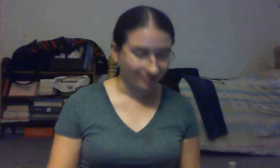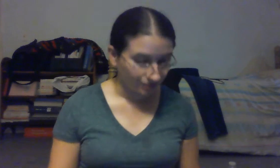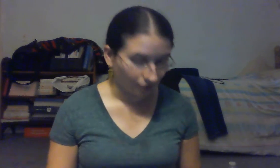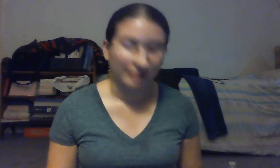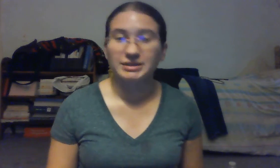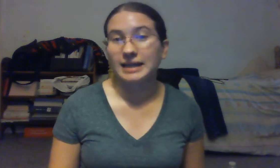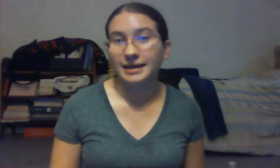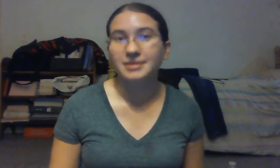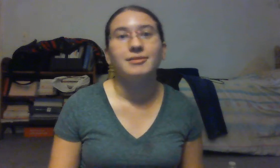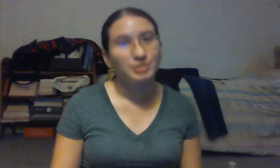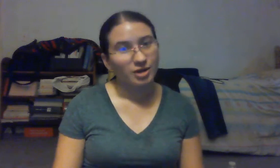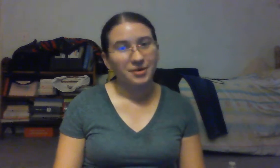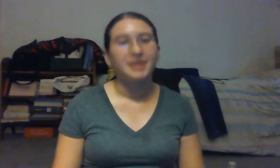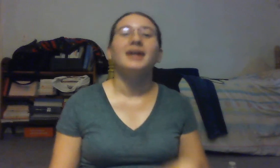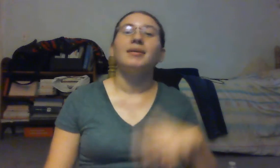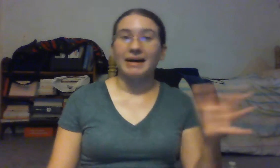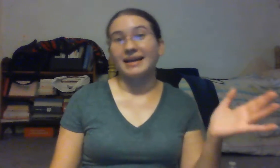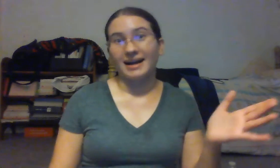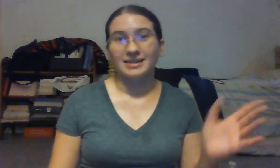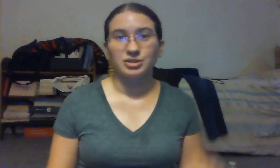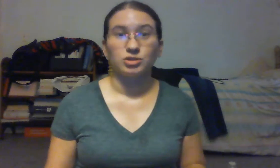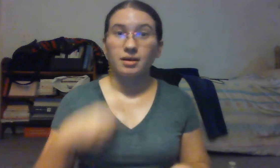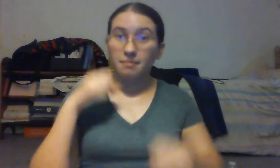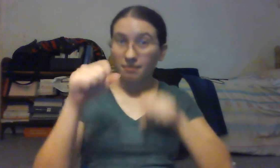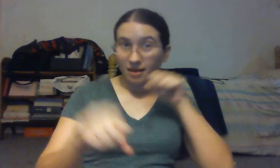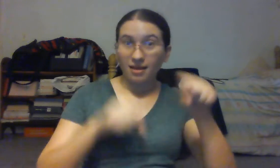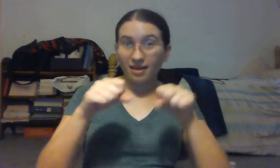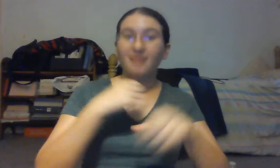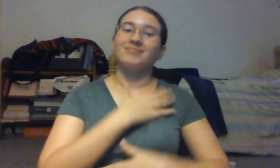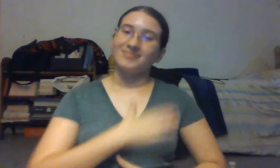Oh, that was like. I'm sorry. Bike I enjoy.